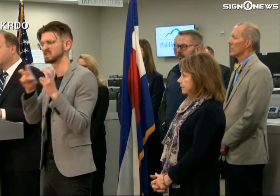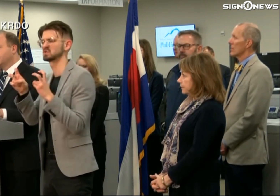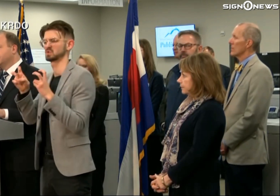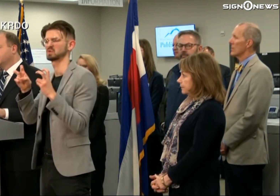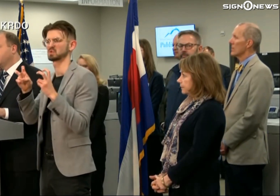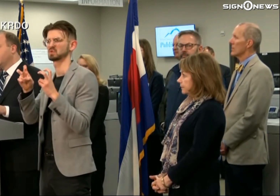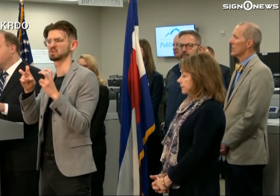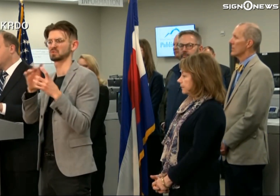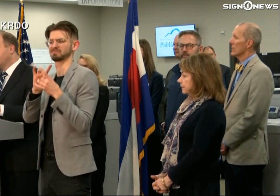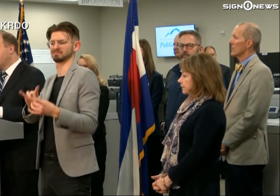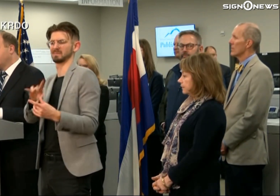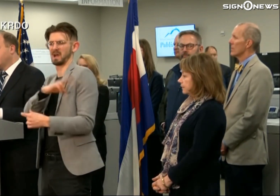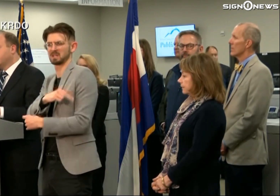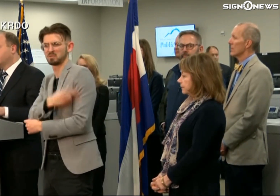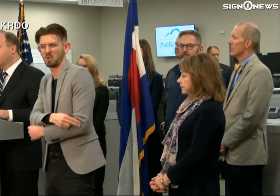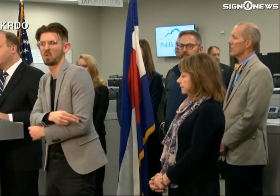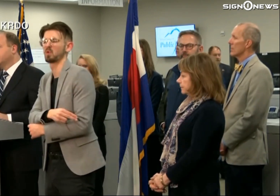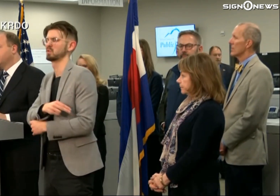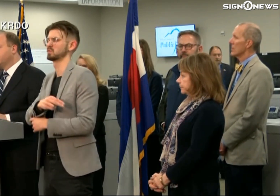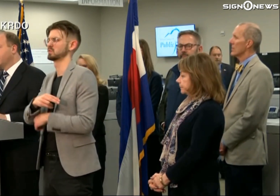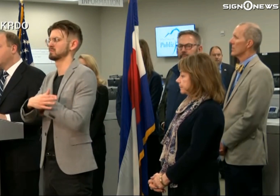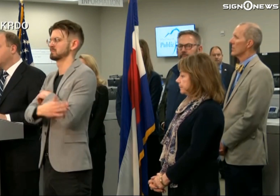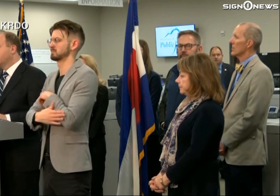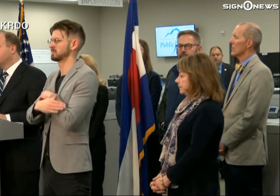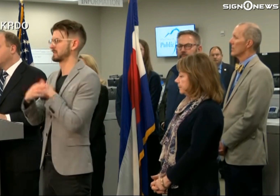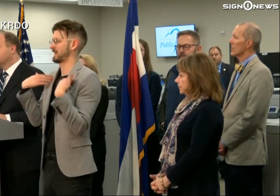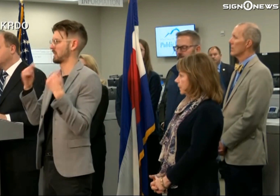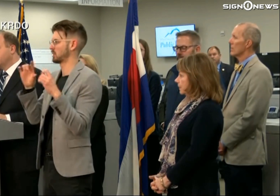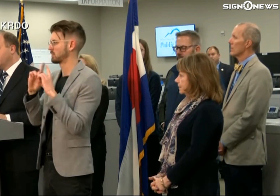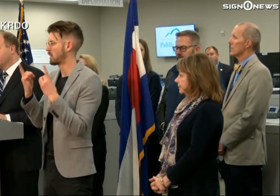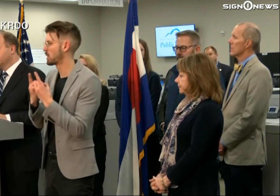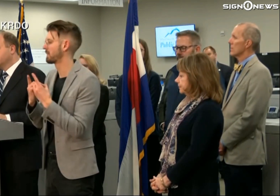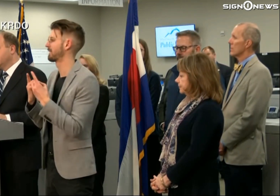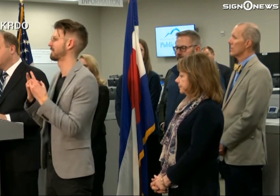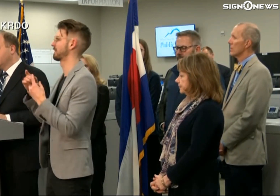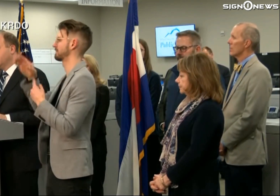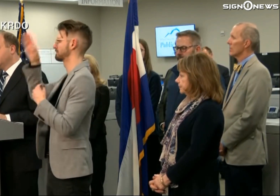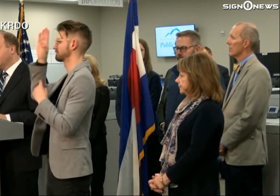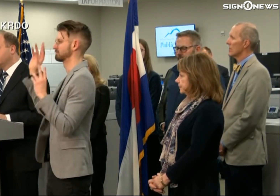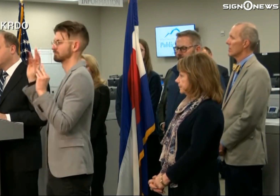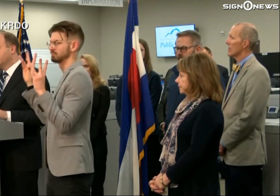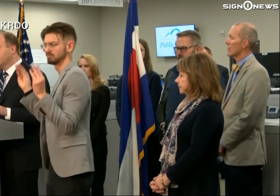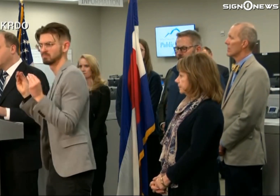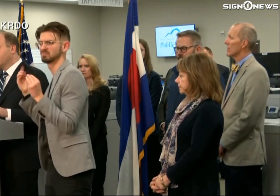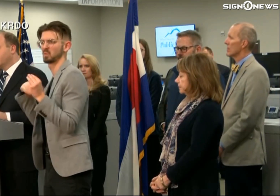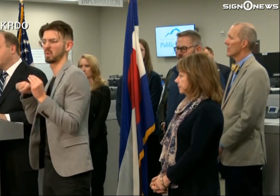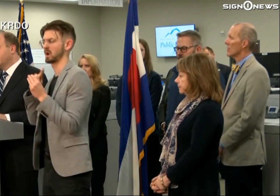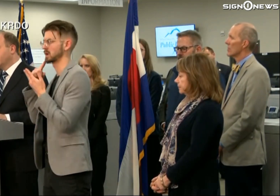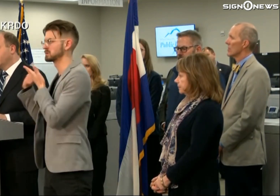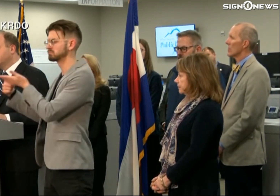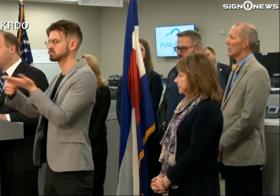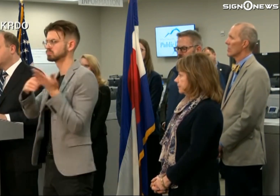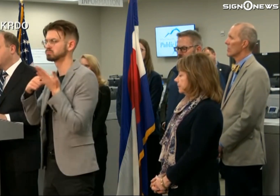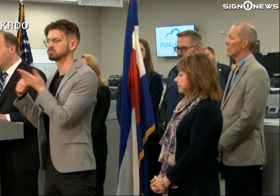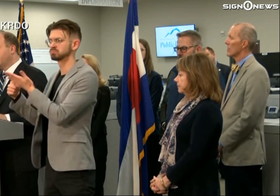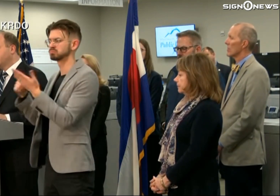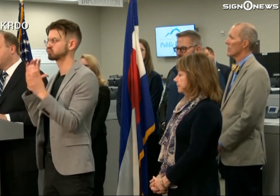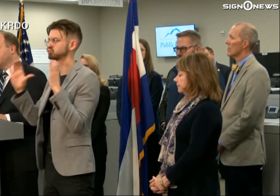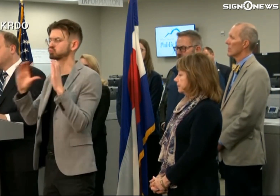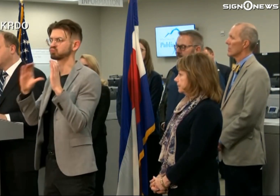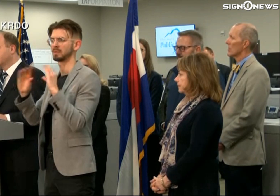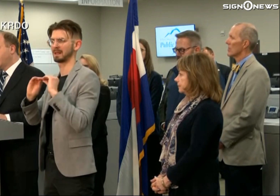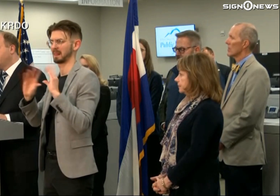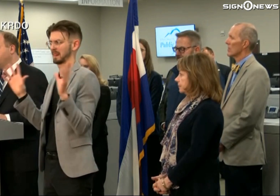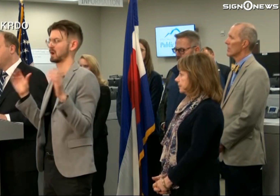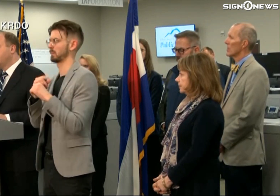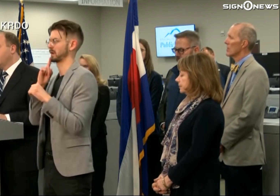with our hospitals, with our county health departments, and with our other first responders to make sure that we are preparing Colorado as best we can for the